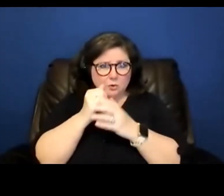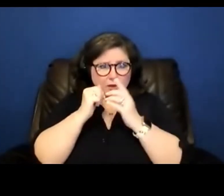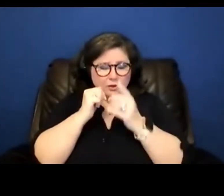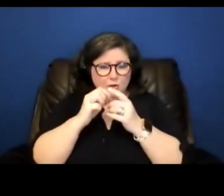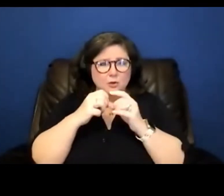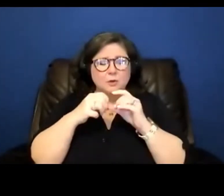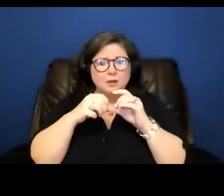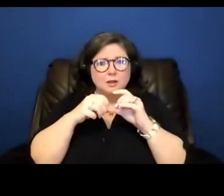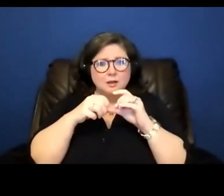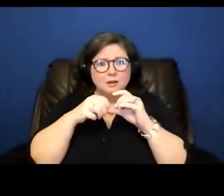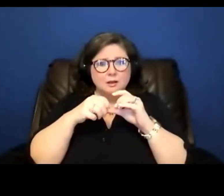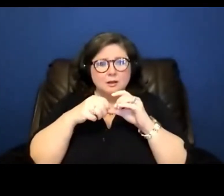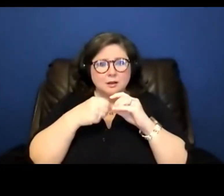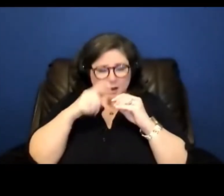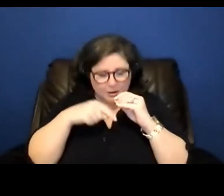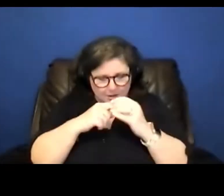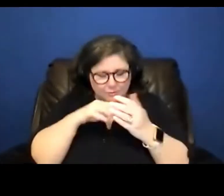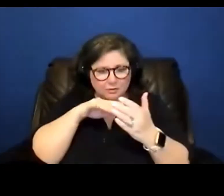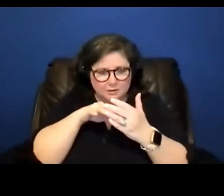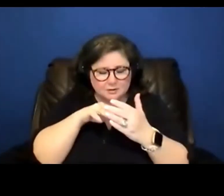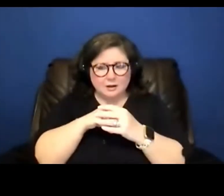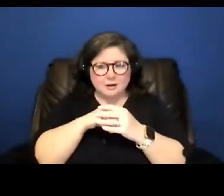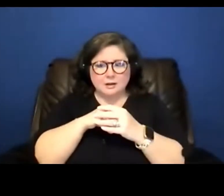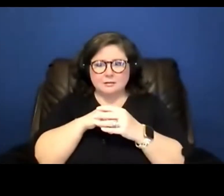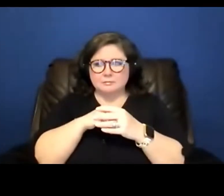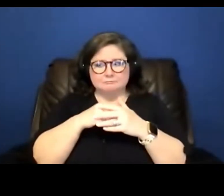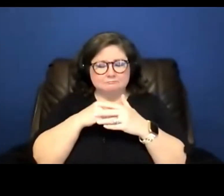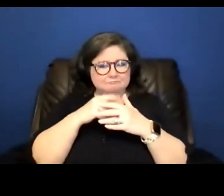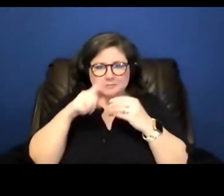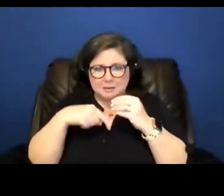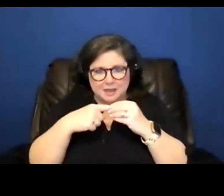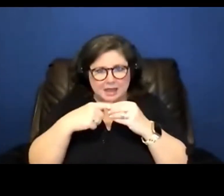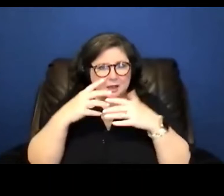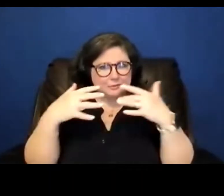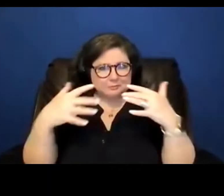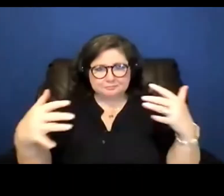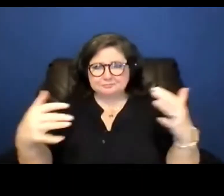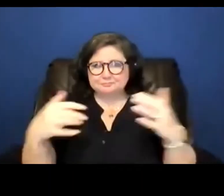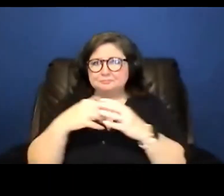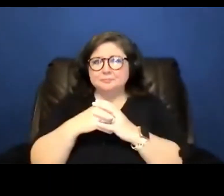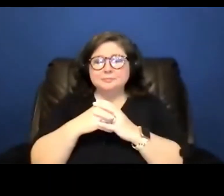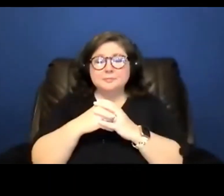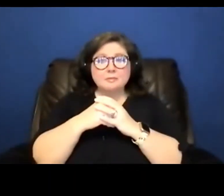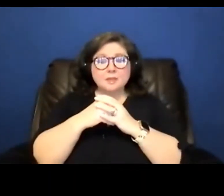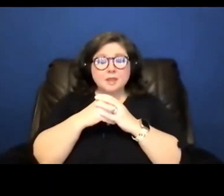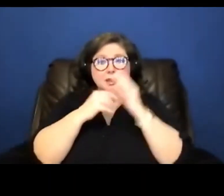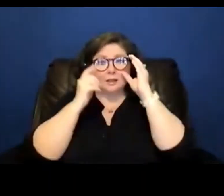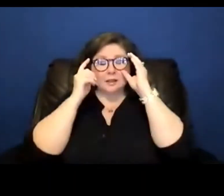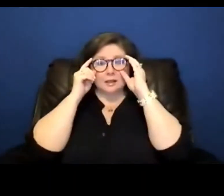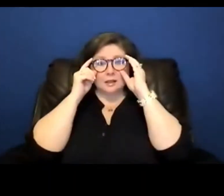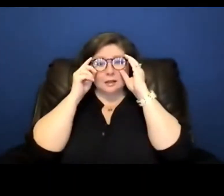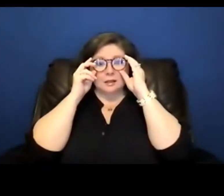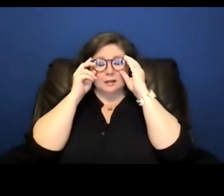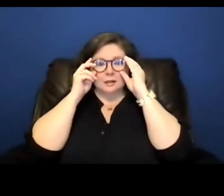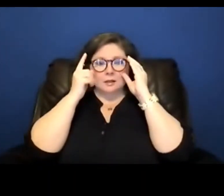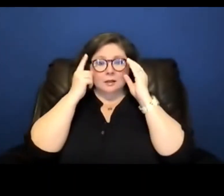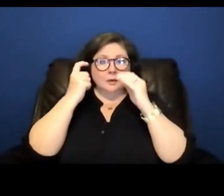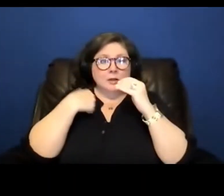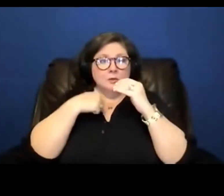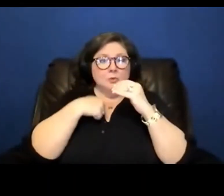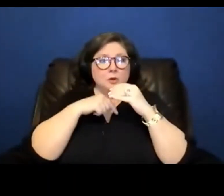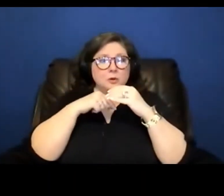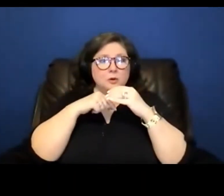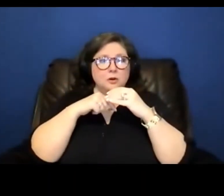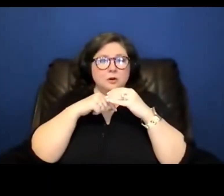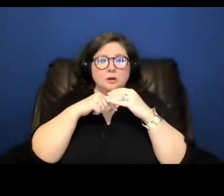about the study, what was it about, and all of that. And so because we were in such a